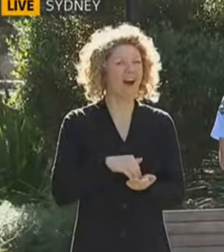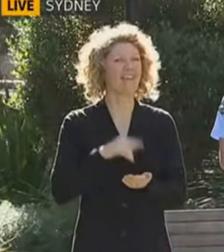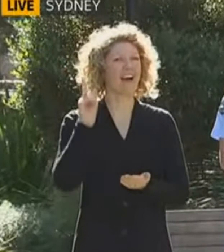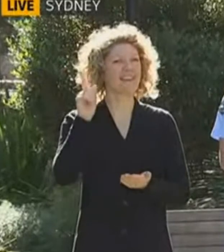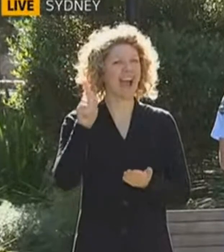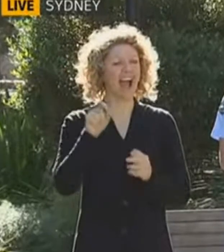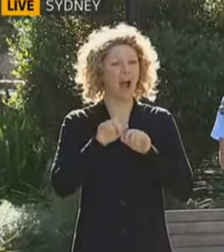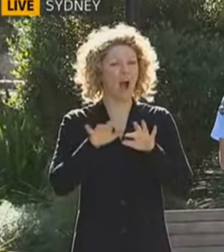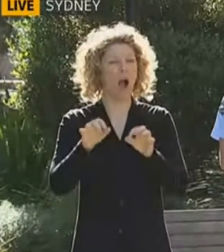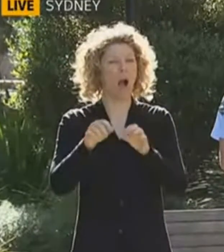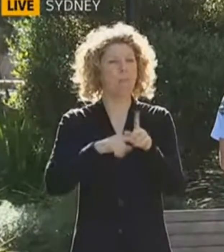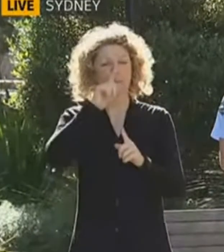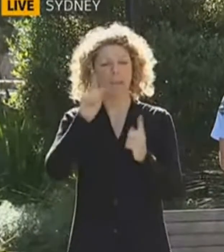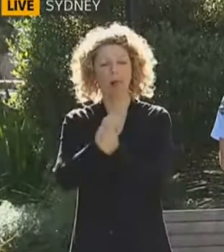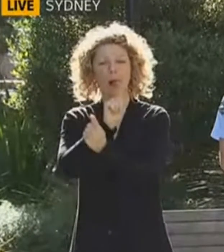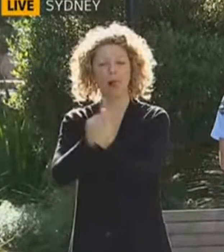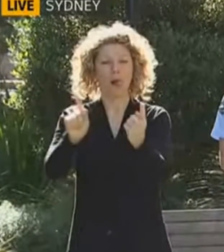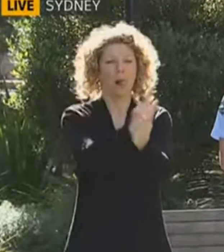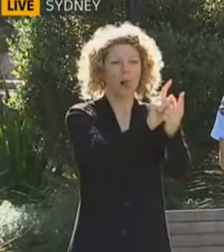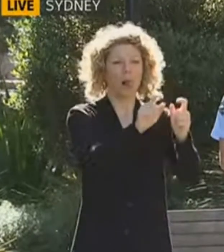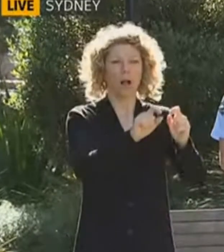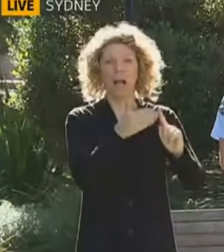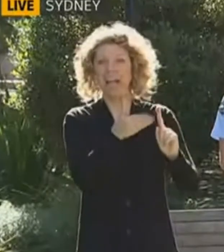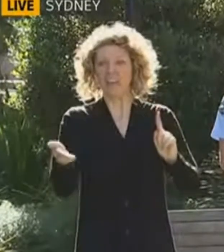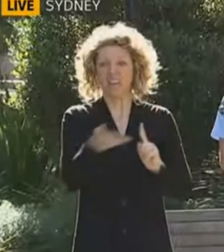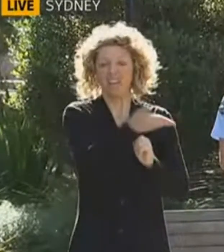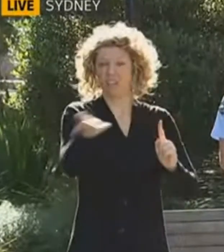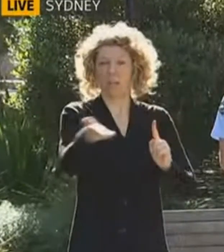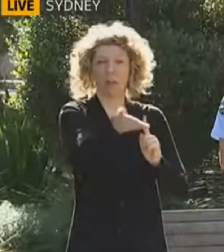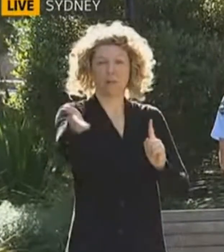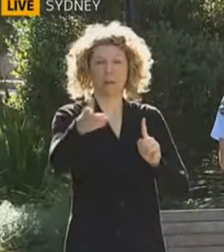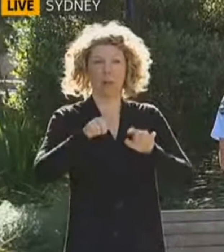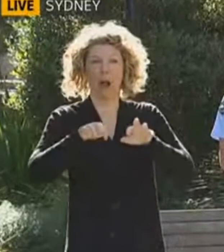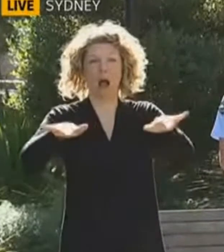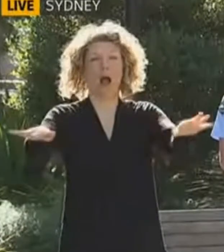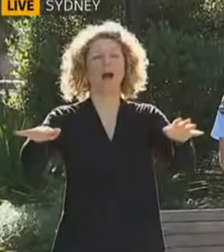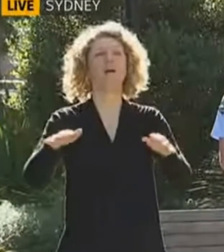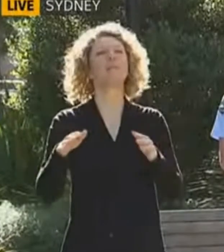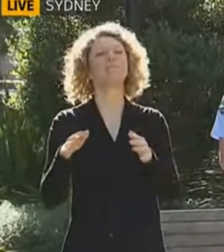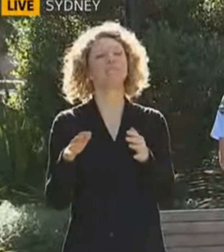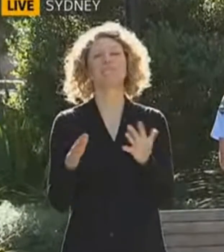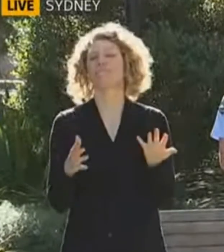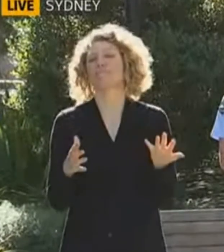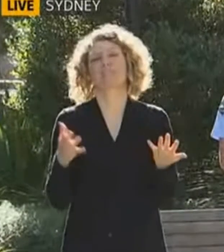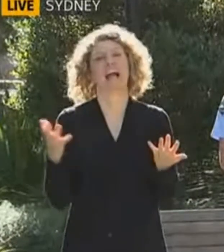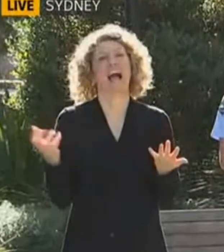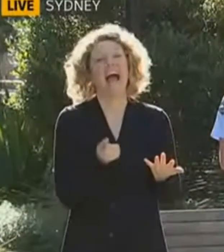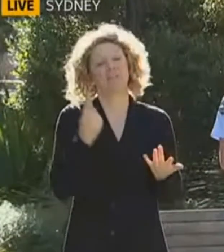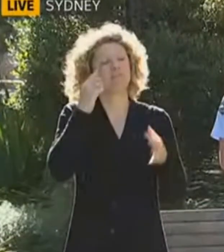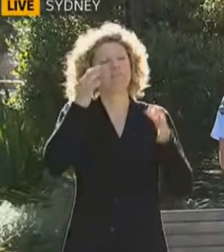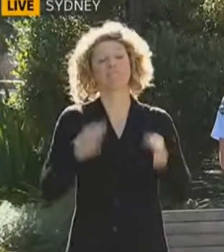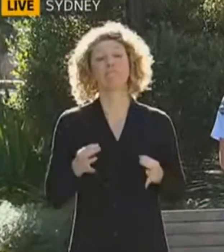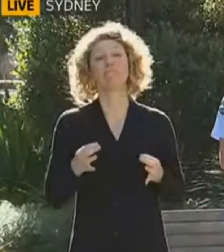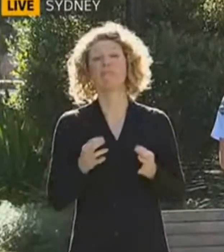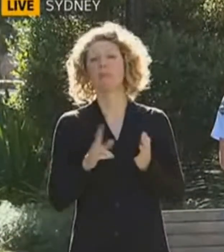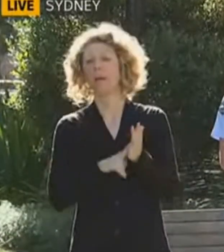PM and Premier Andrews, New South Wales is taking this decision, which in fact is welcomed by Victoria because it releases